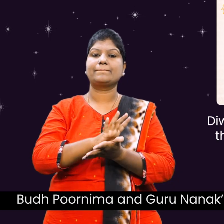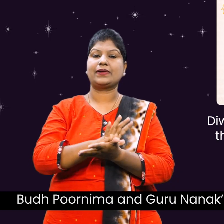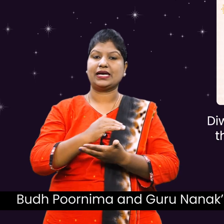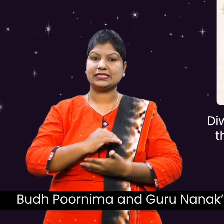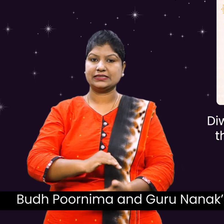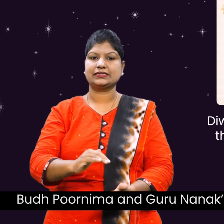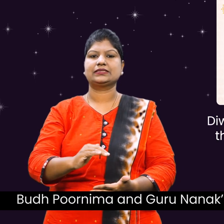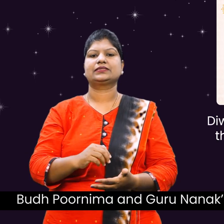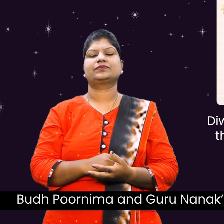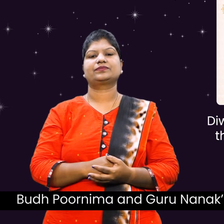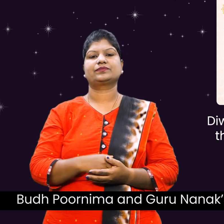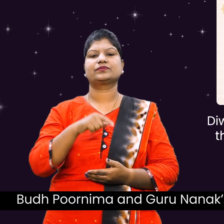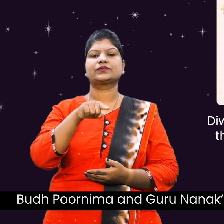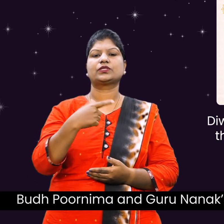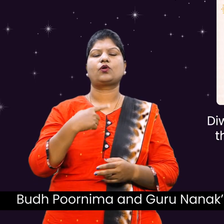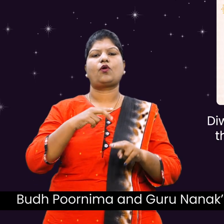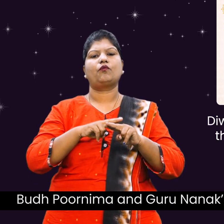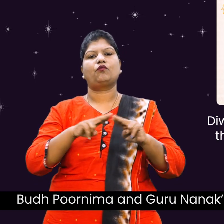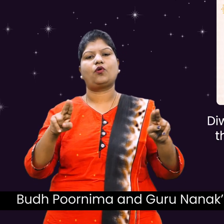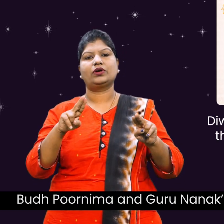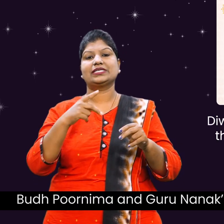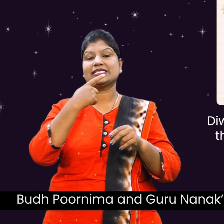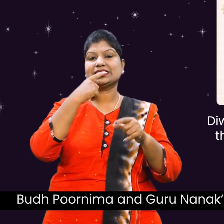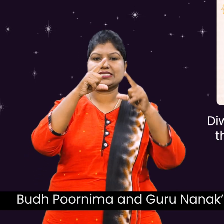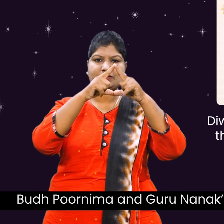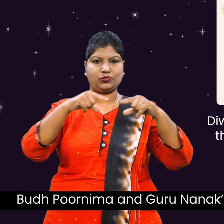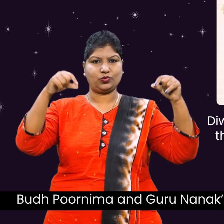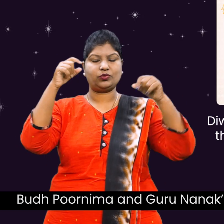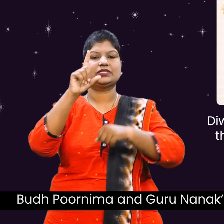are celebrated on full moon day.